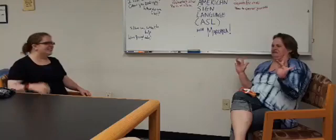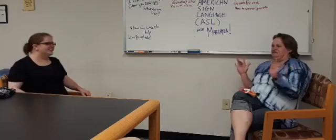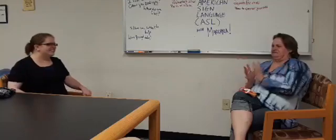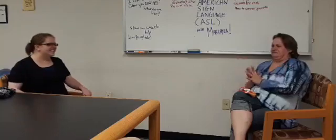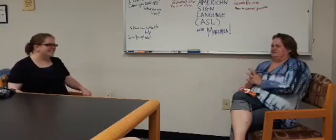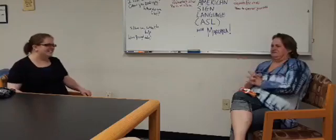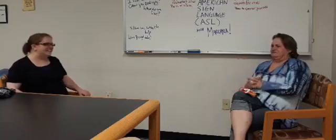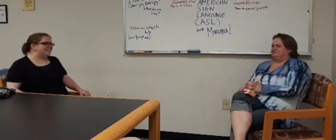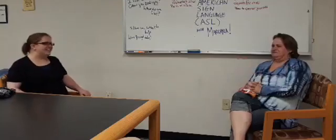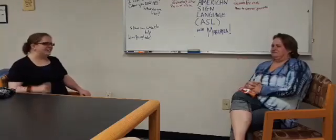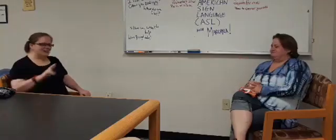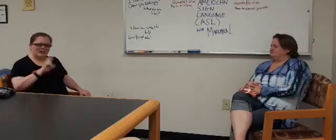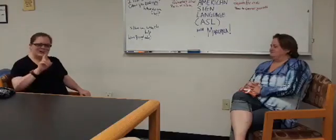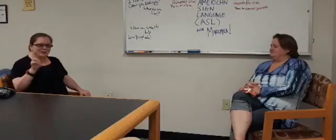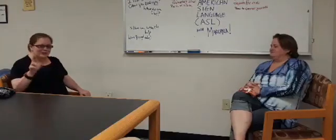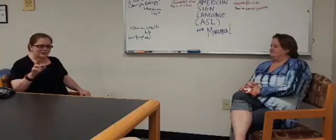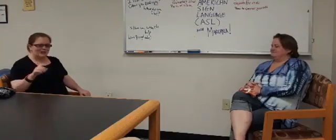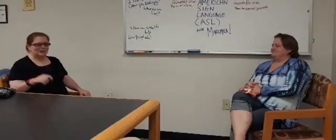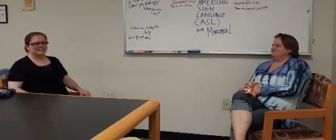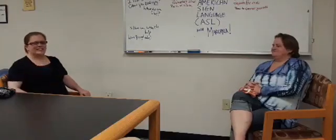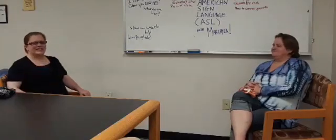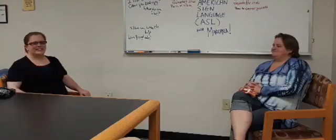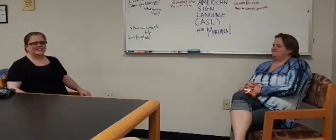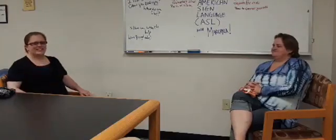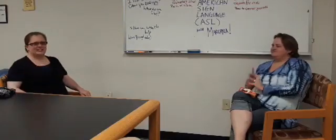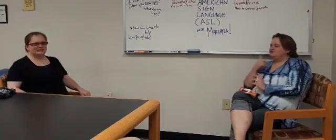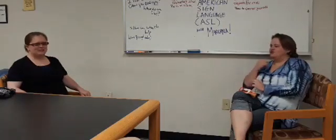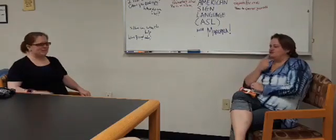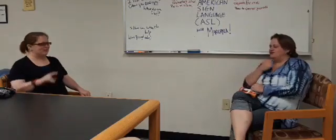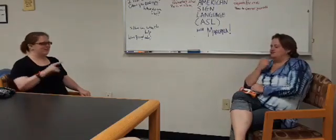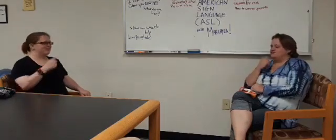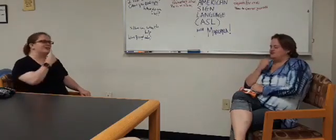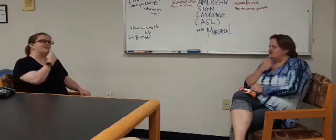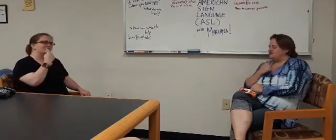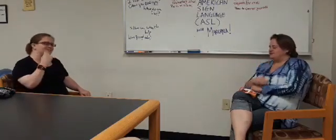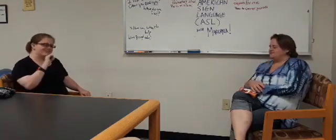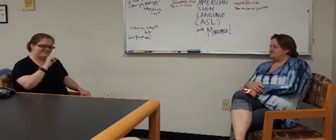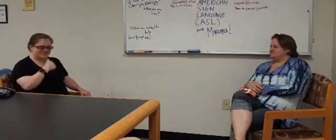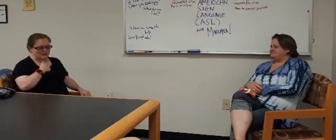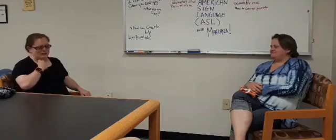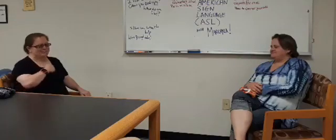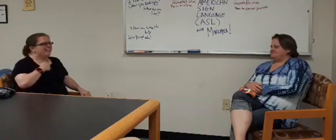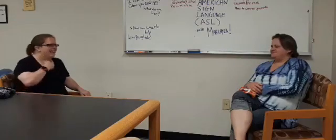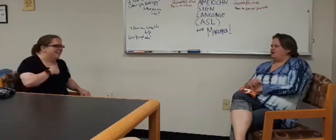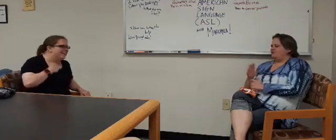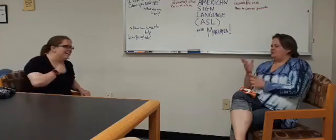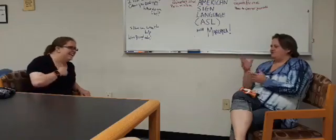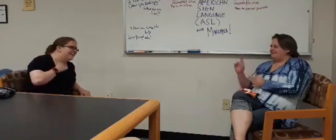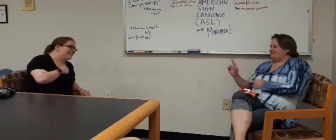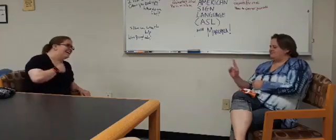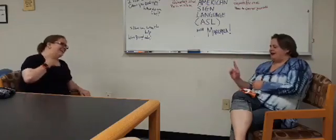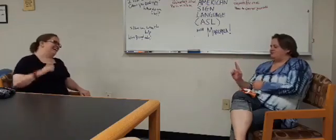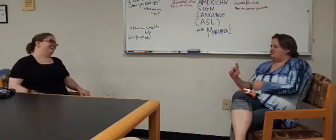like like they were at a restaurant and or restaurant. Sorry. No, that's